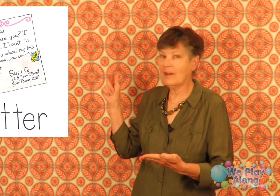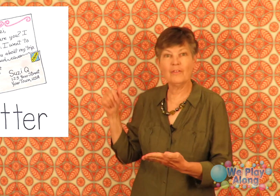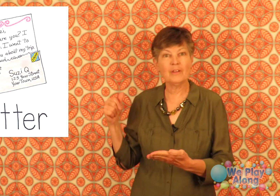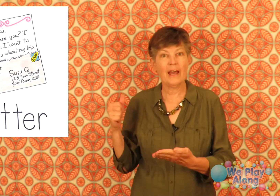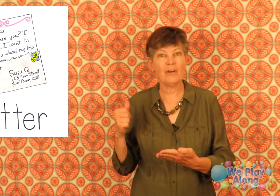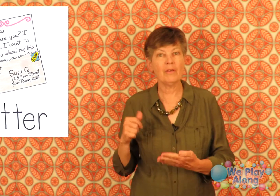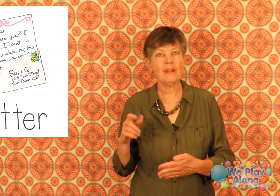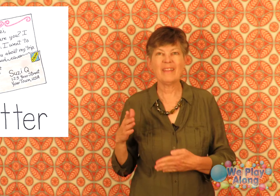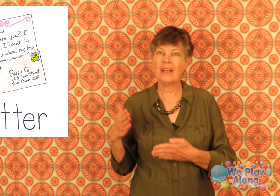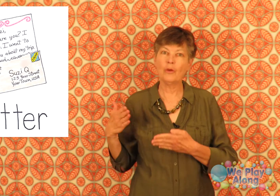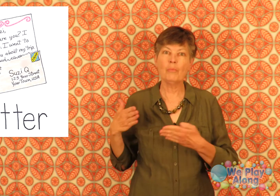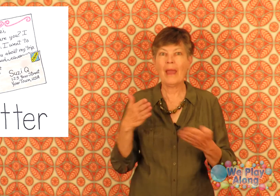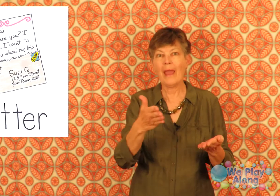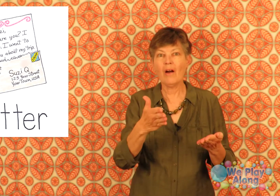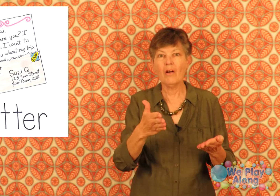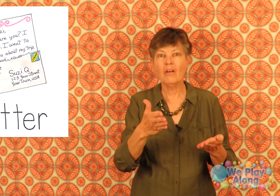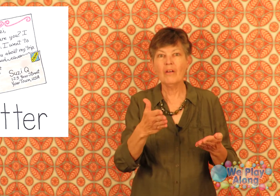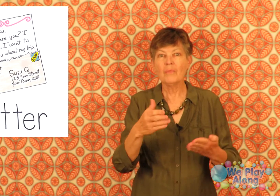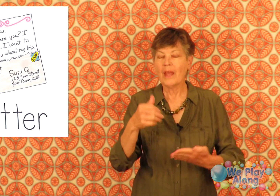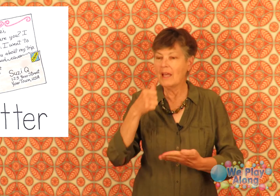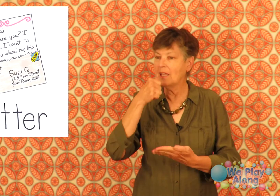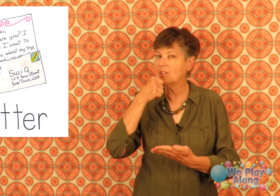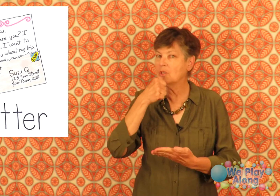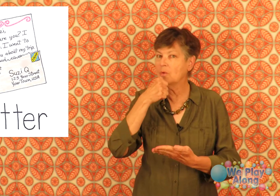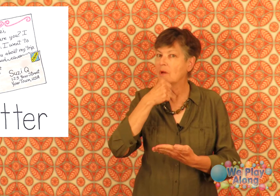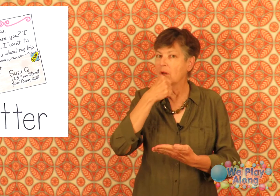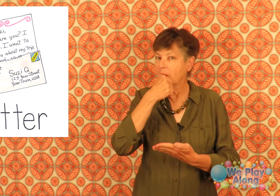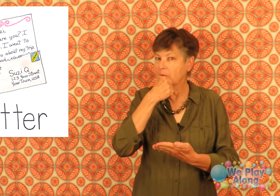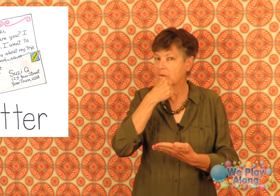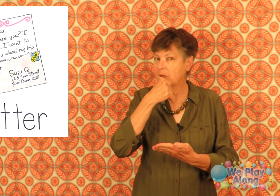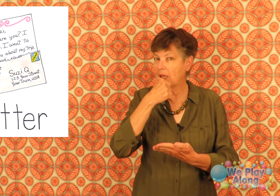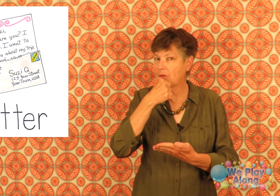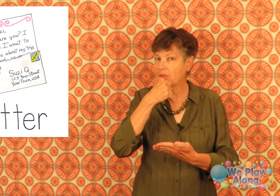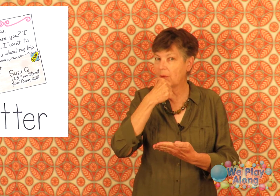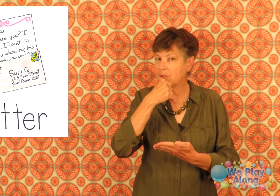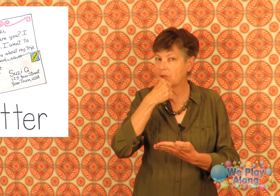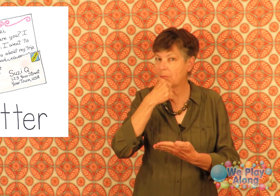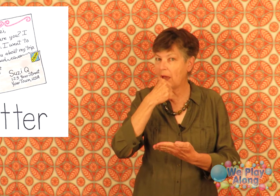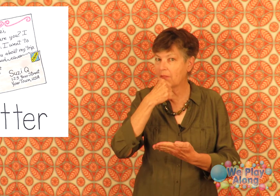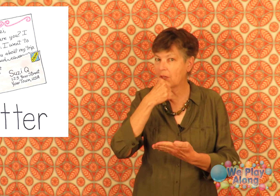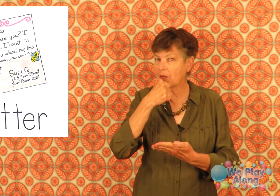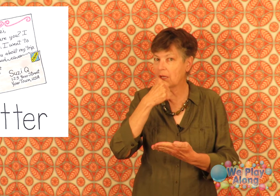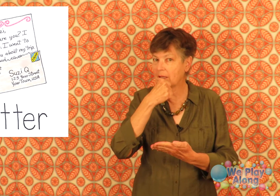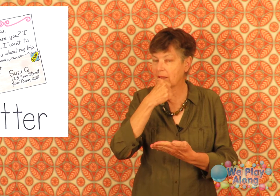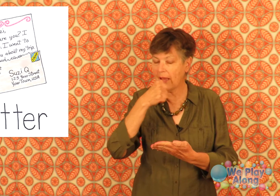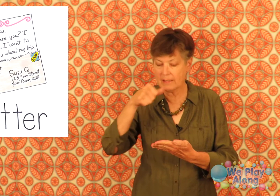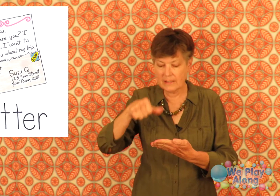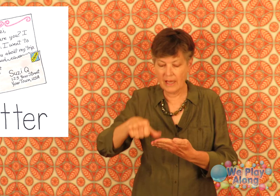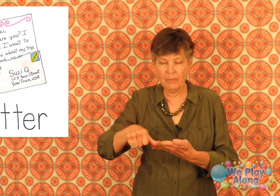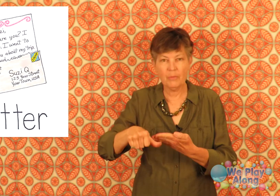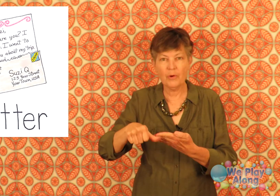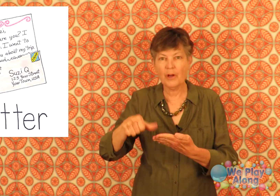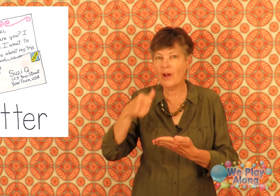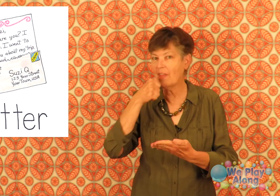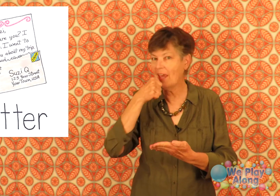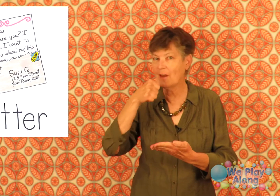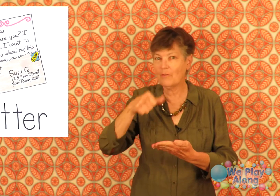of letter that you mail is you take your thumb to your mouth like you're going to lick that stamp and put it on the